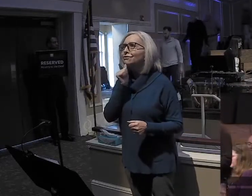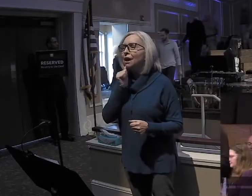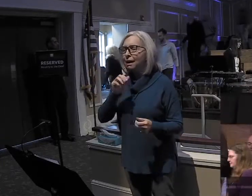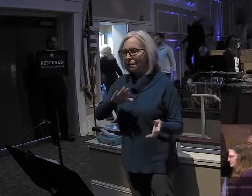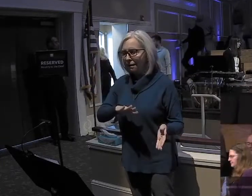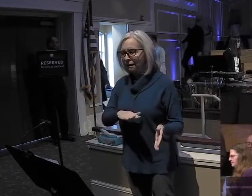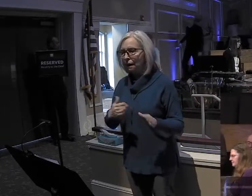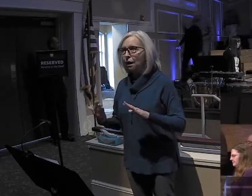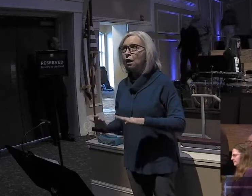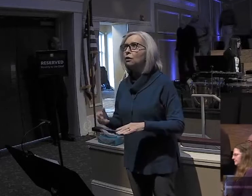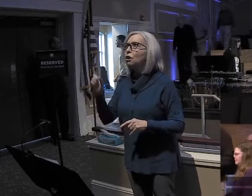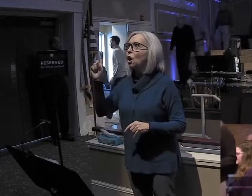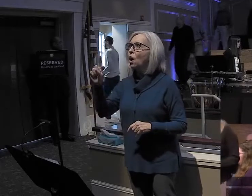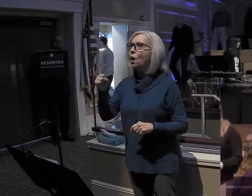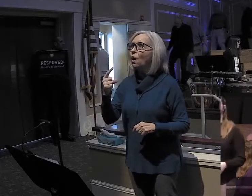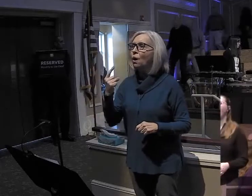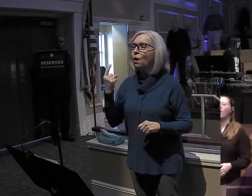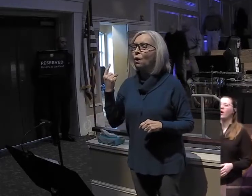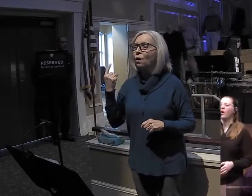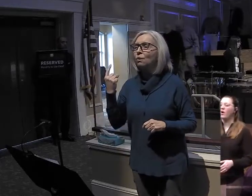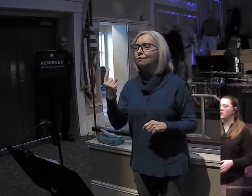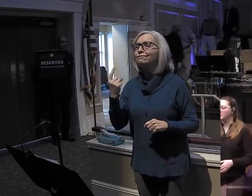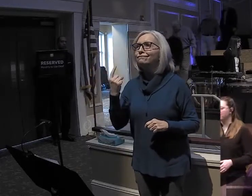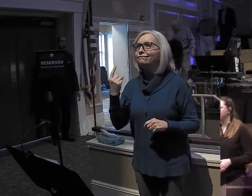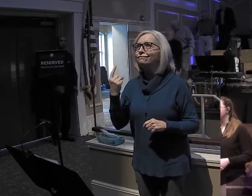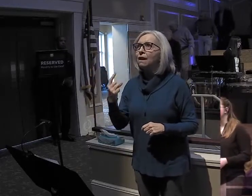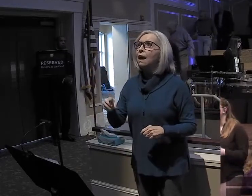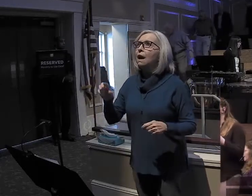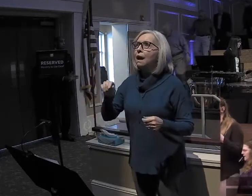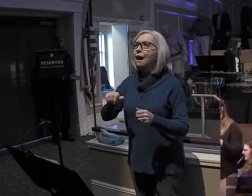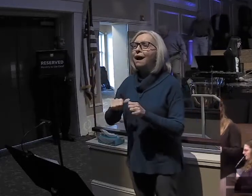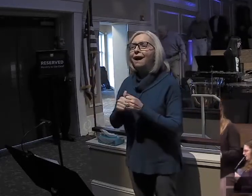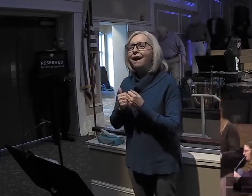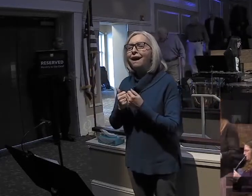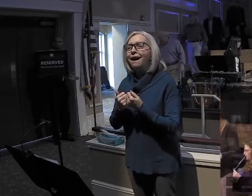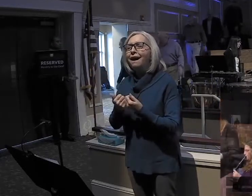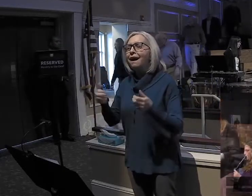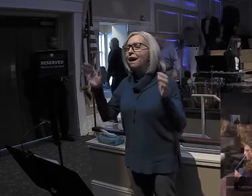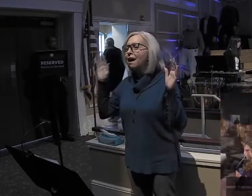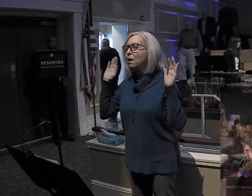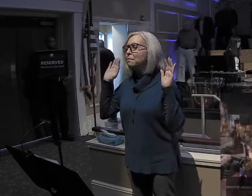and died alone. How marvelous, church.